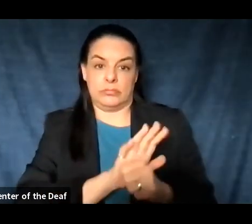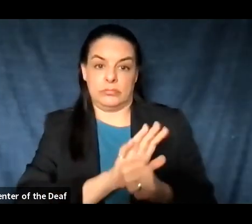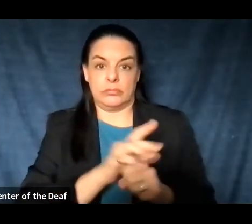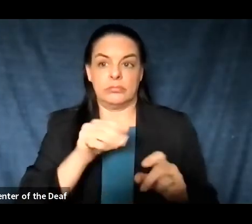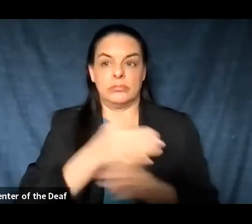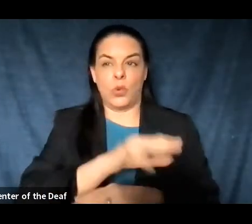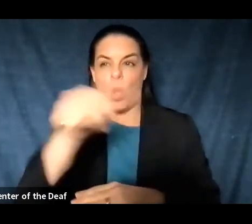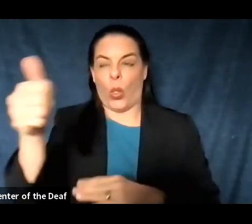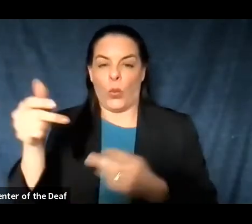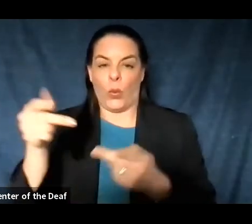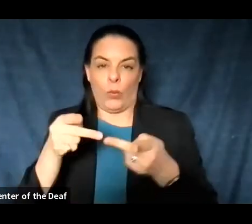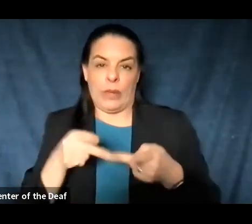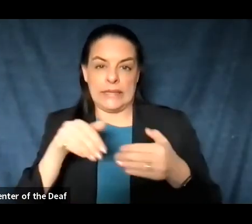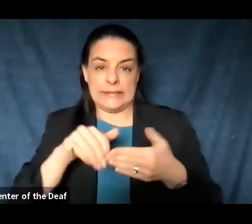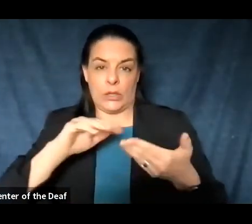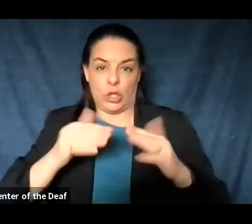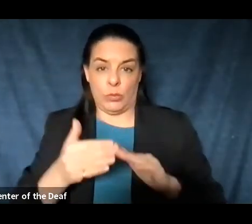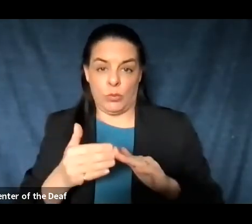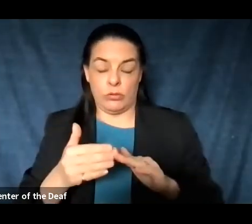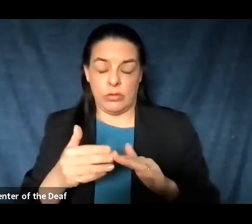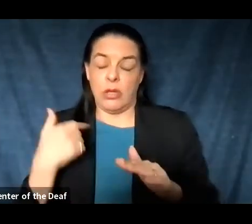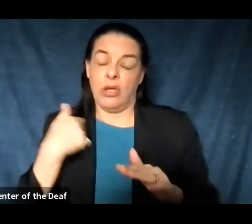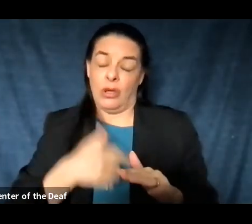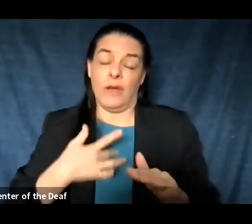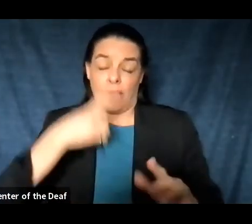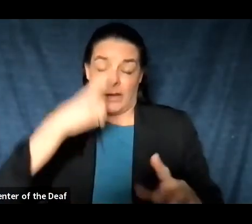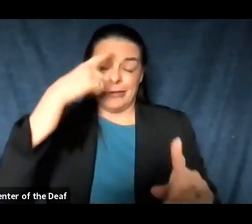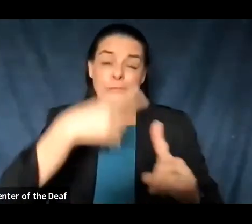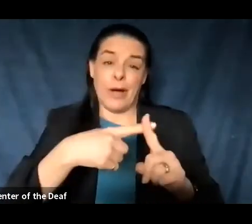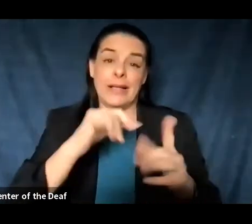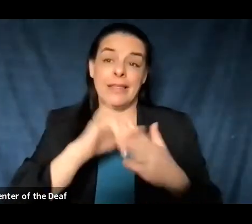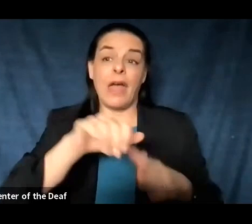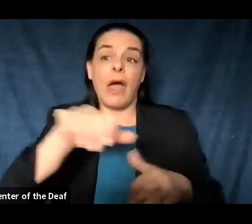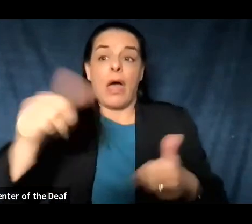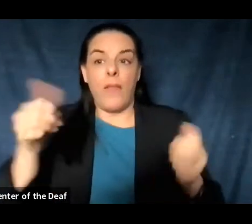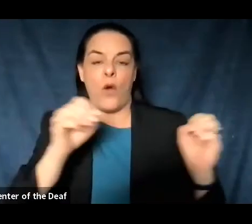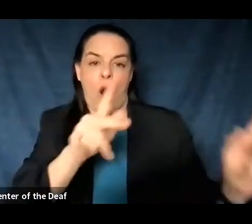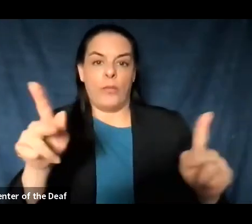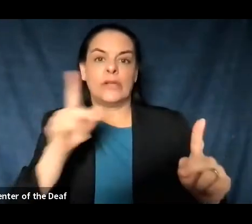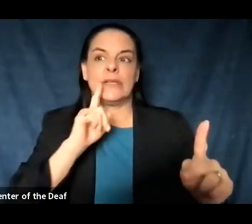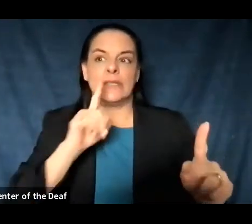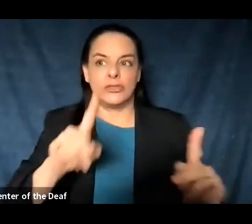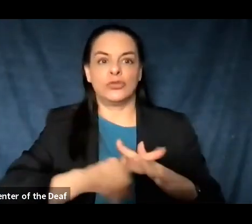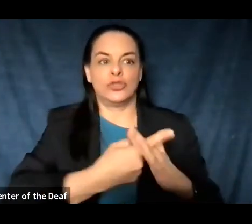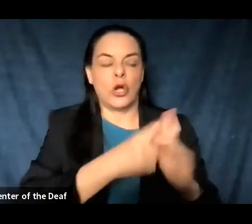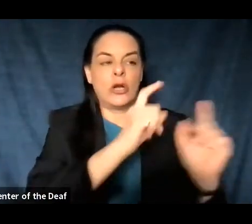are encouraged that more opportunities outside of public health are coming on board to provide